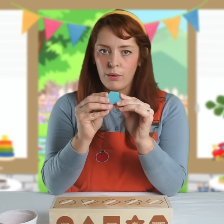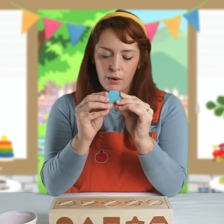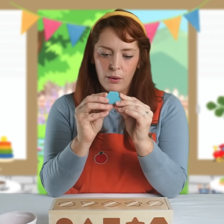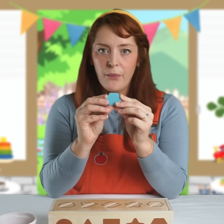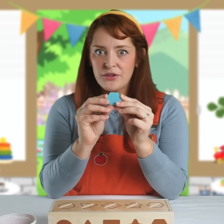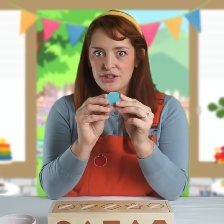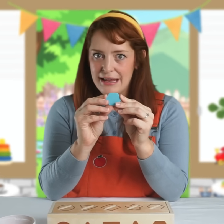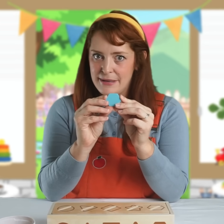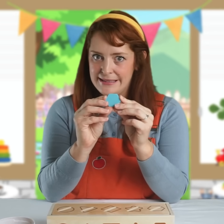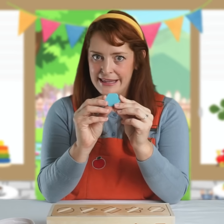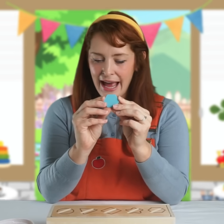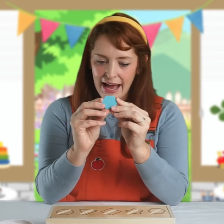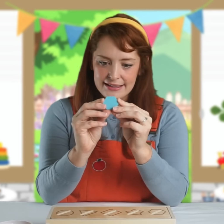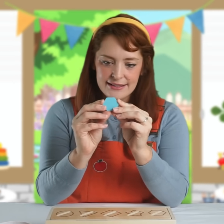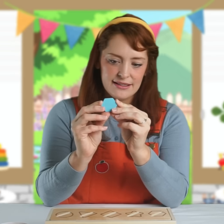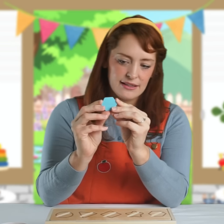Whoa, what shape is that?